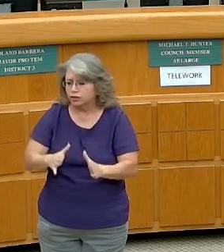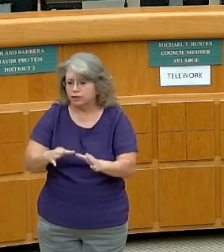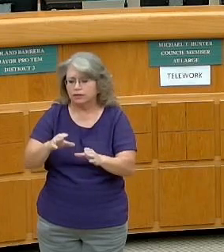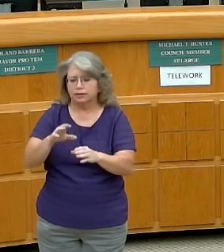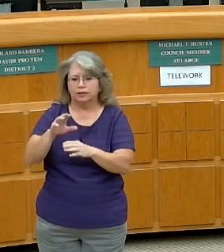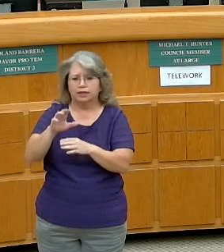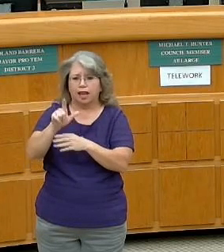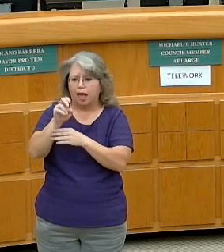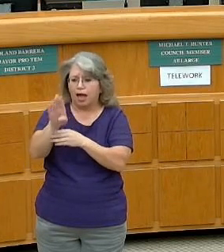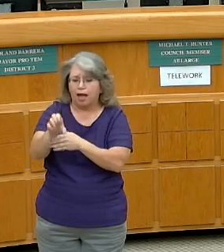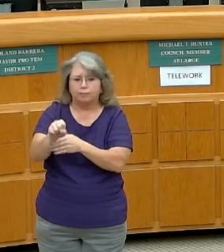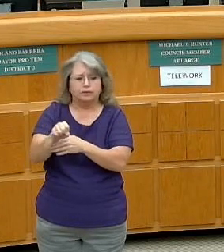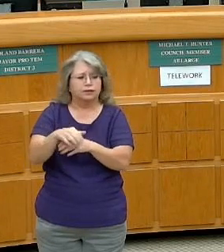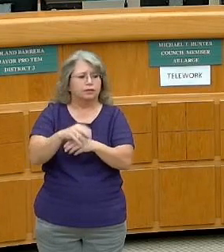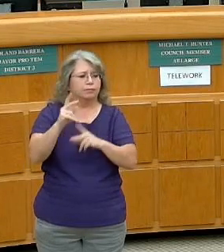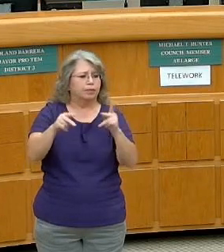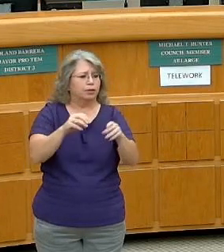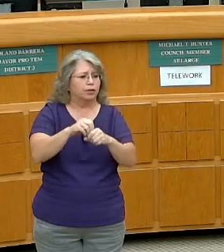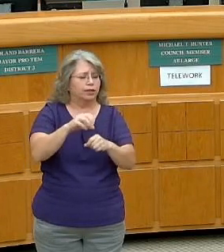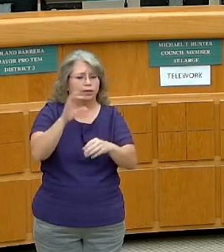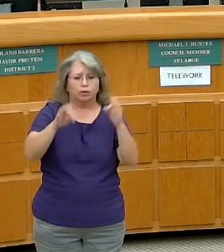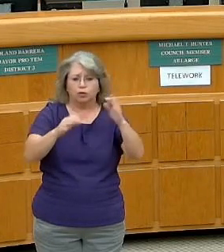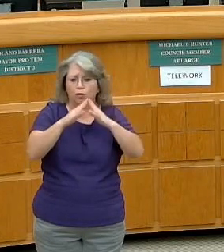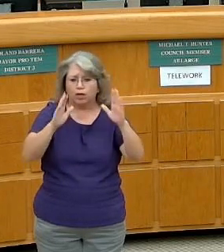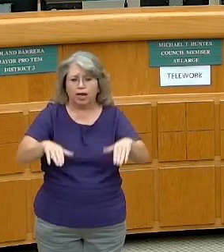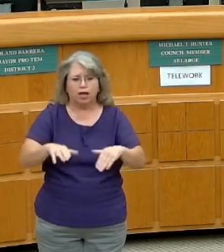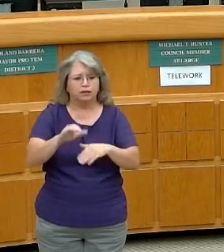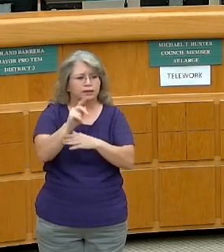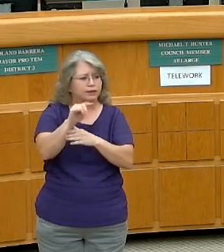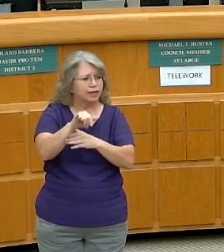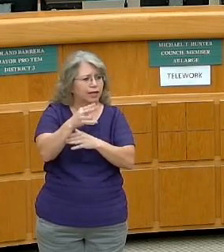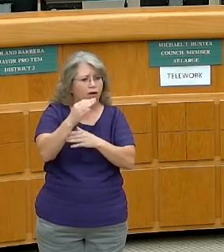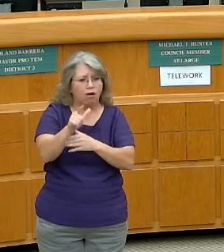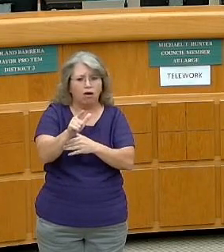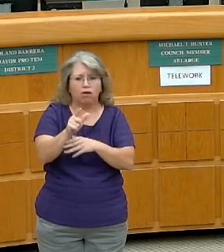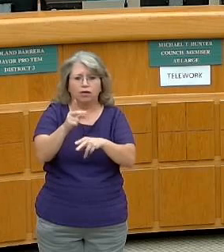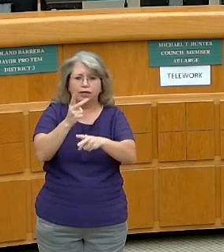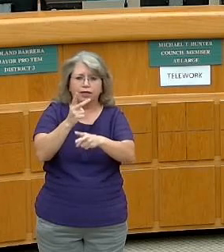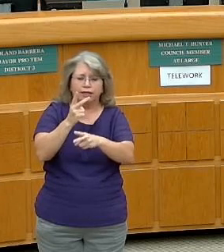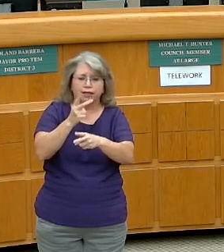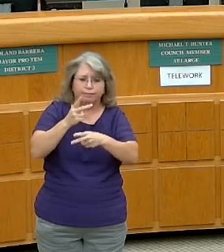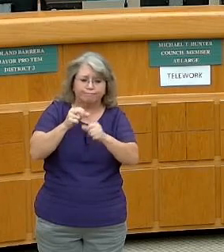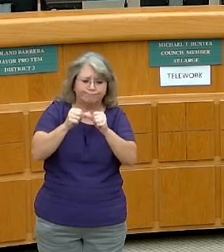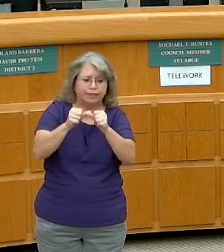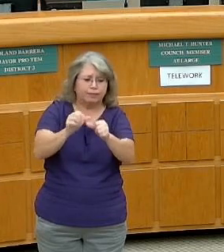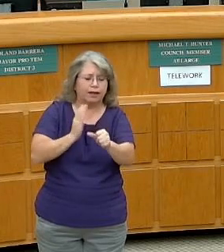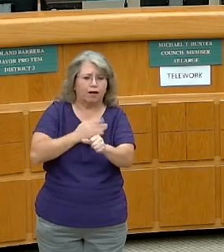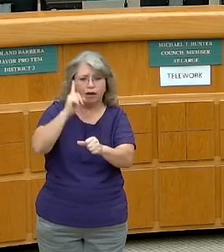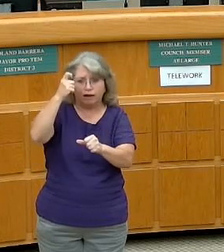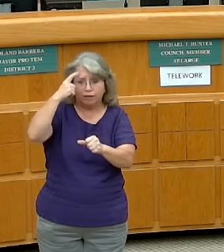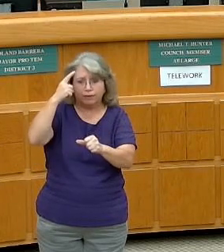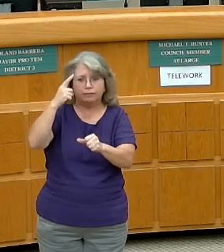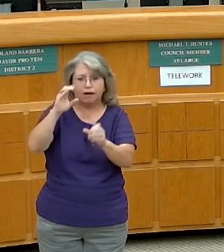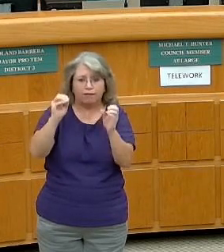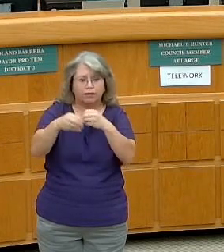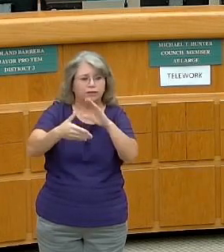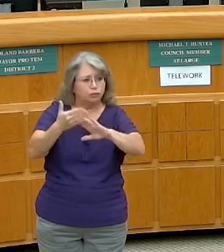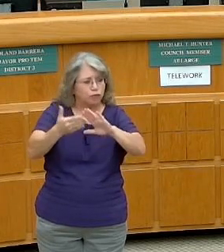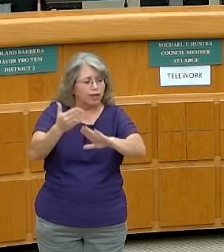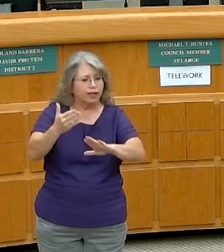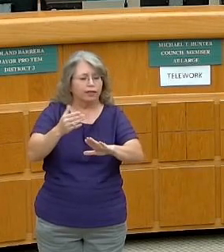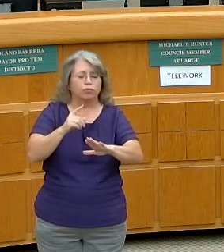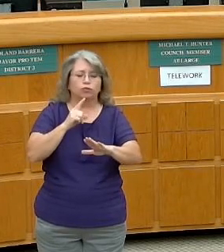in the courthouse and in the city hall that are keeping the governmental operations functioning, they all deserve our